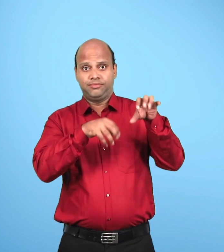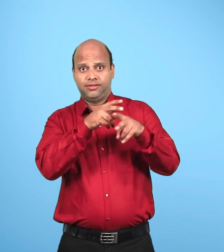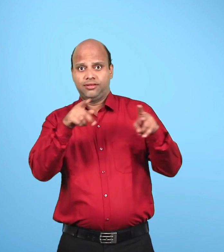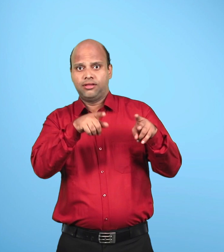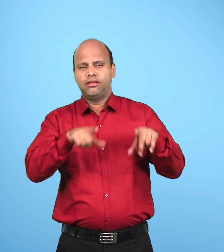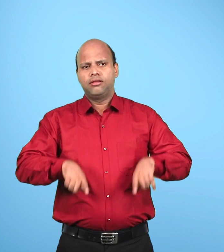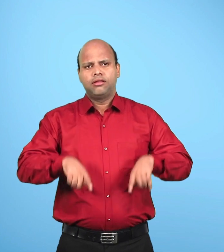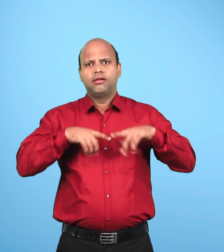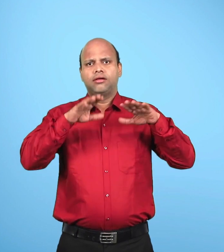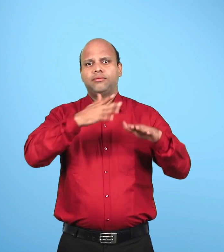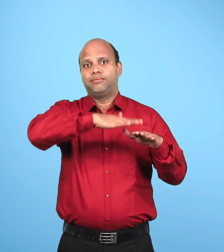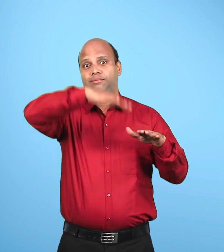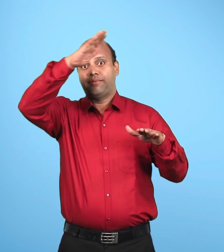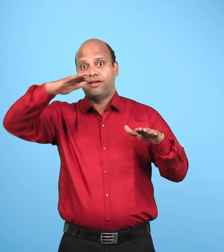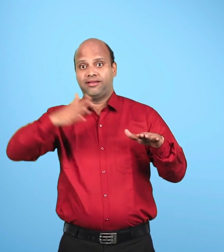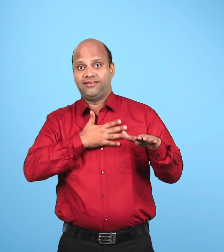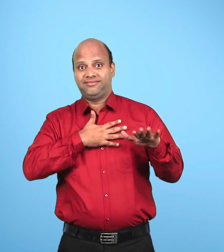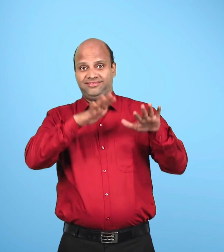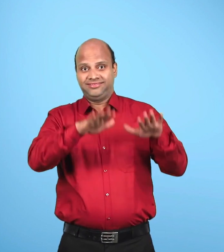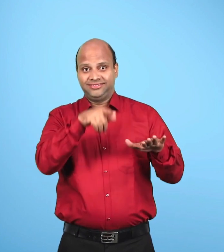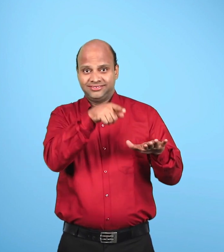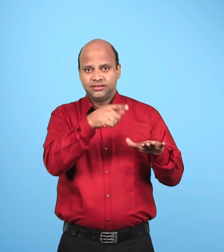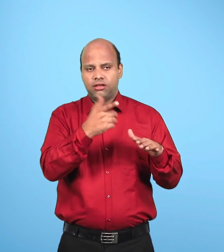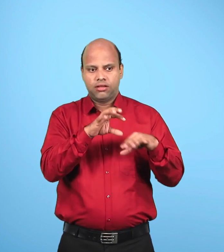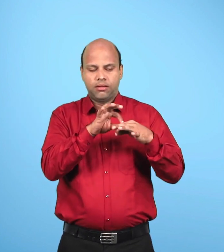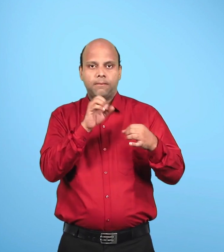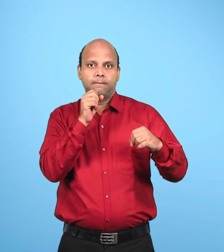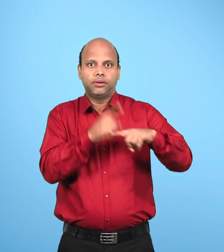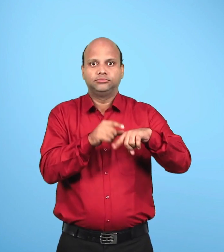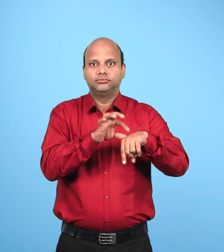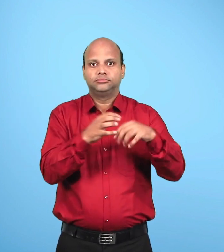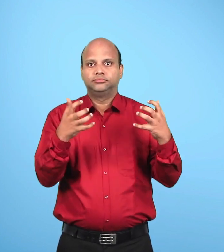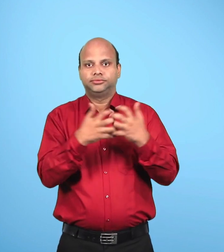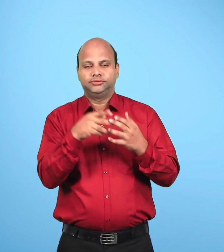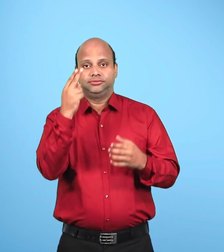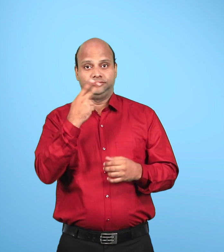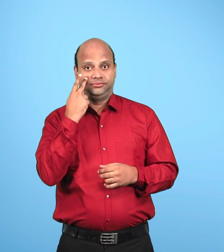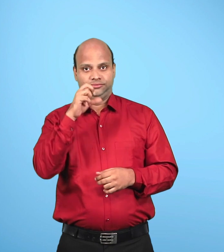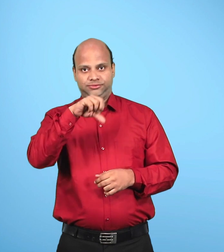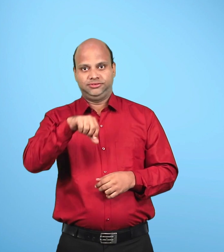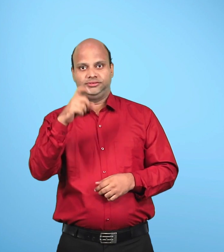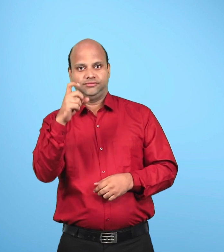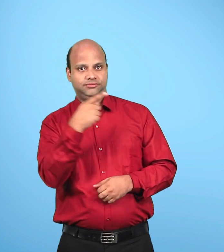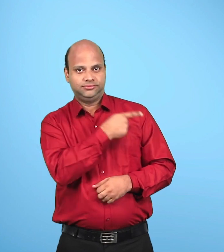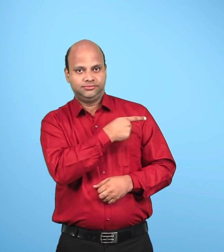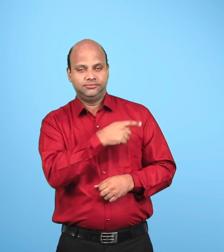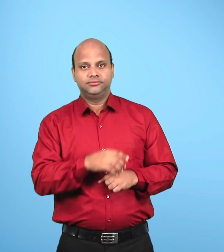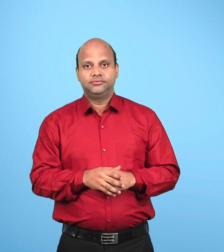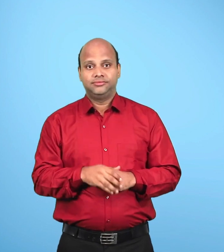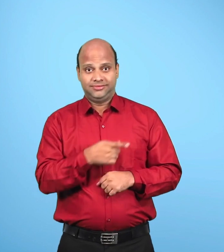Animals living in the mountain regions are also adapted to the conditions there. Figure 9.7. They